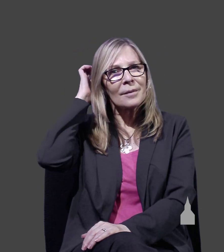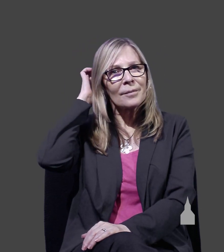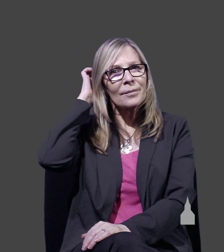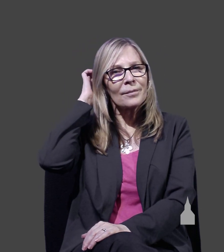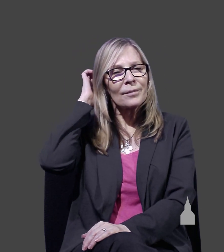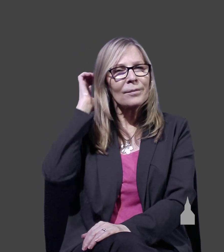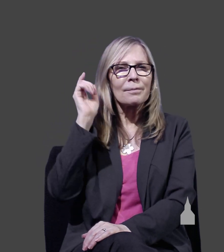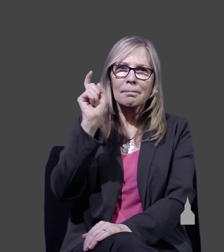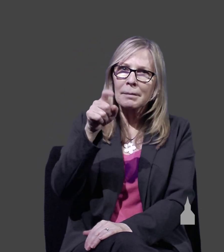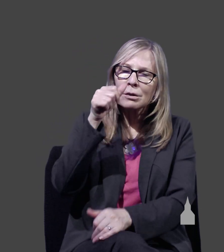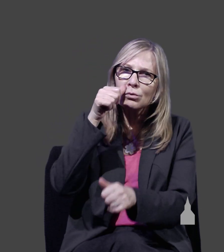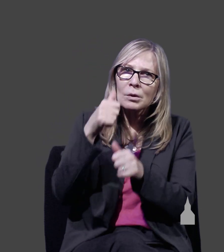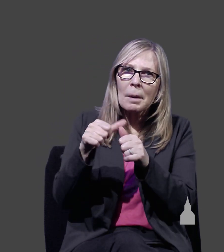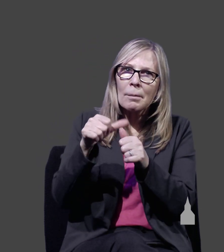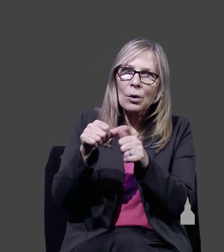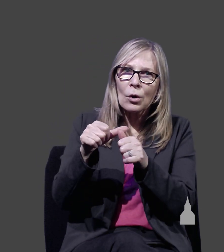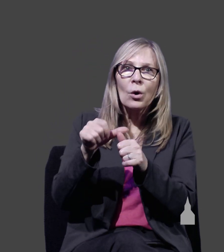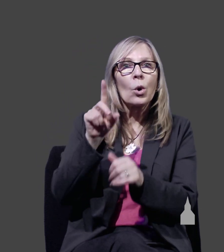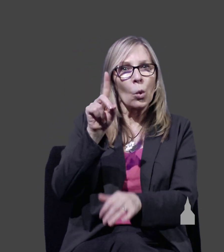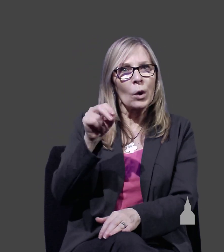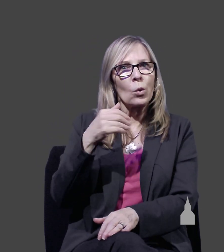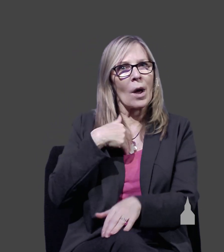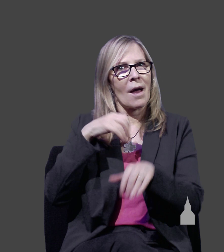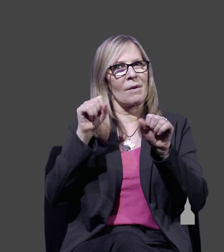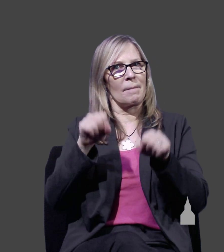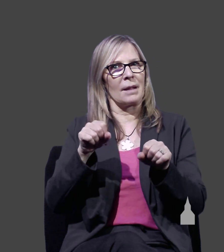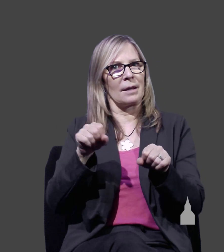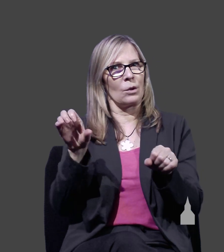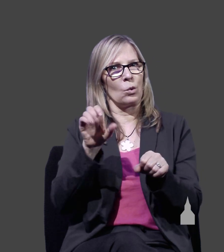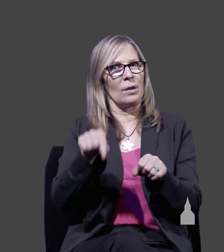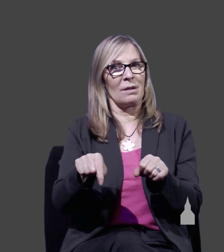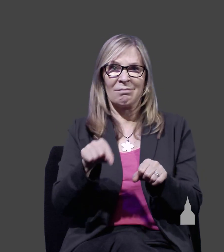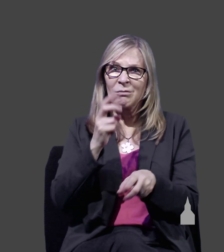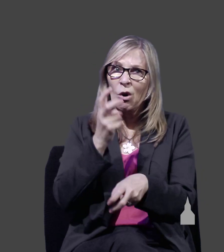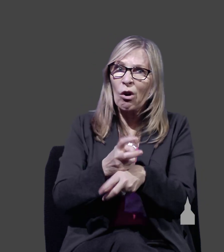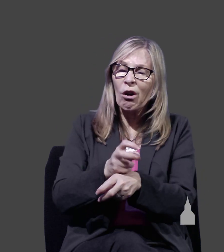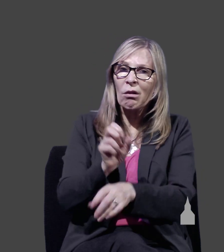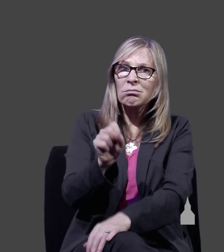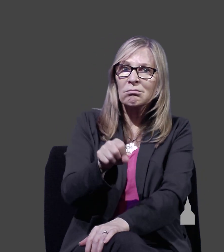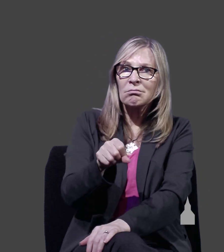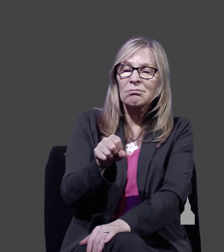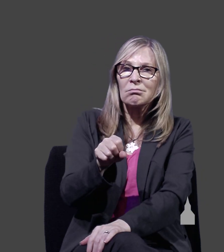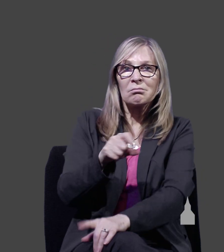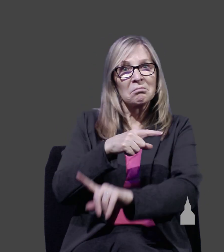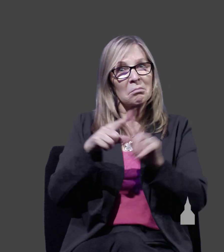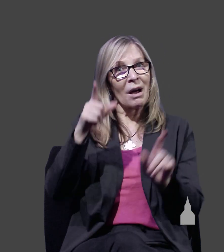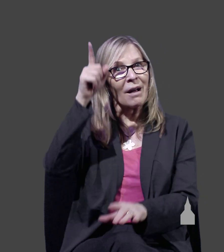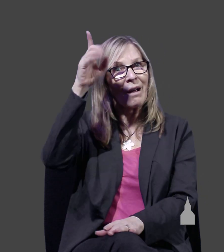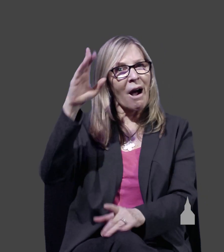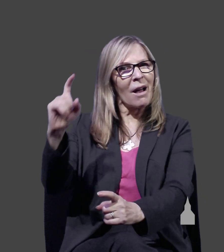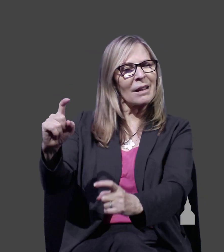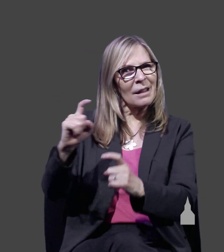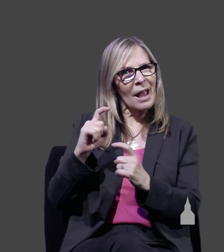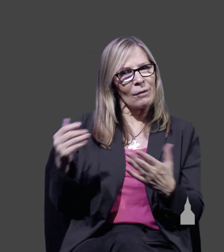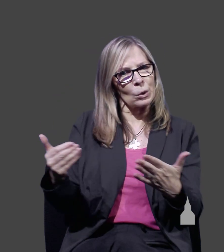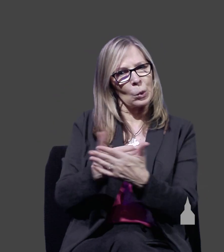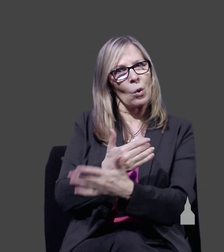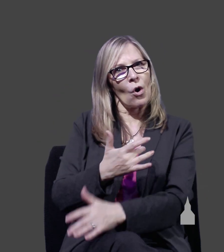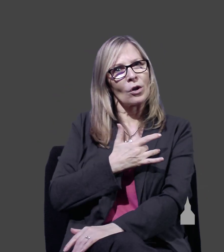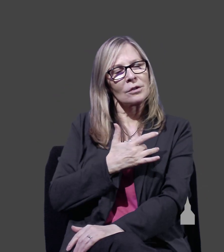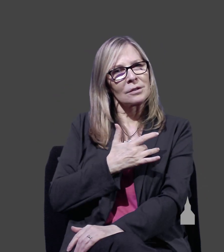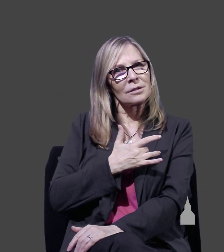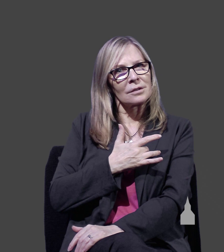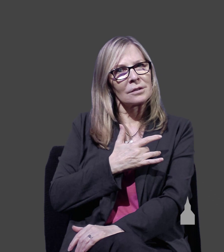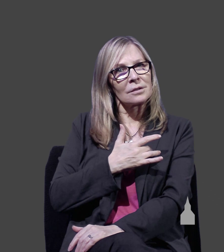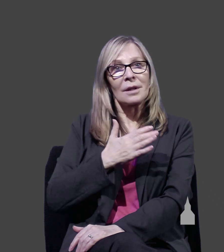And we have to always remember, we do have the ability to do this. It's hard, but God has given us a new heart.